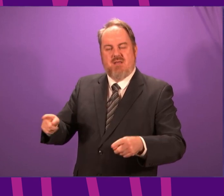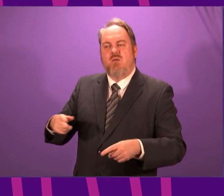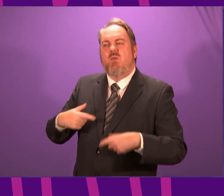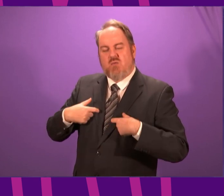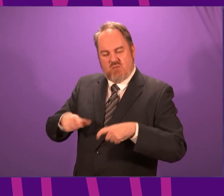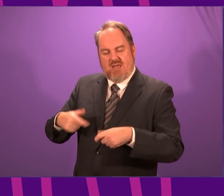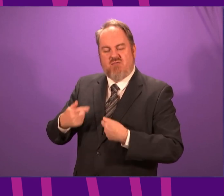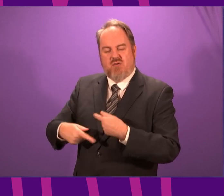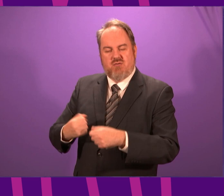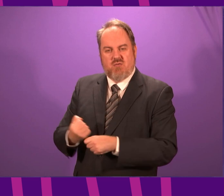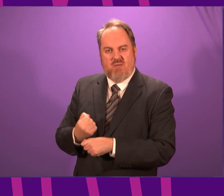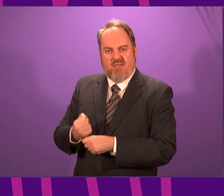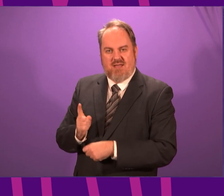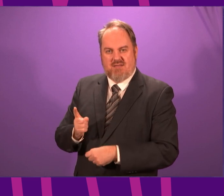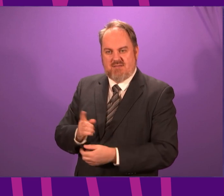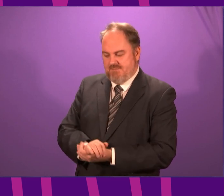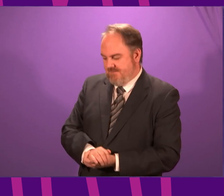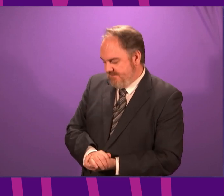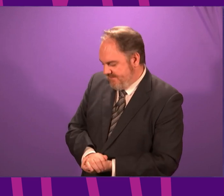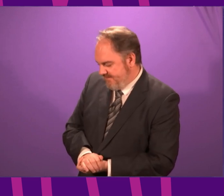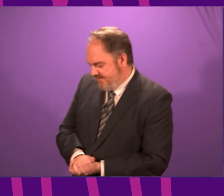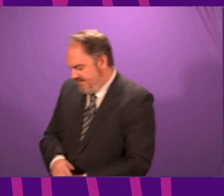it up.